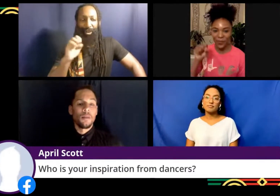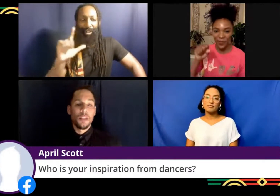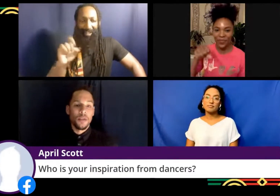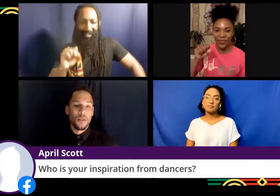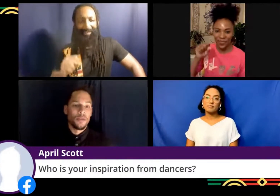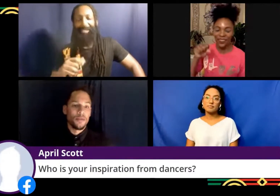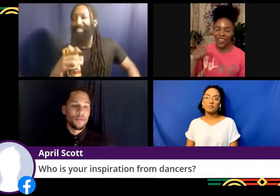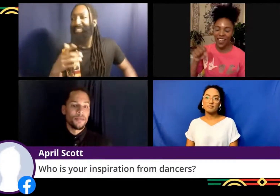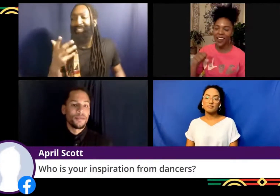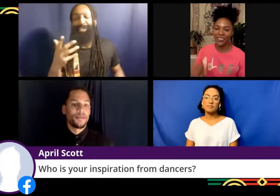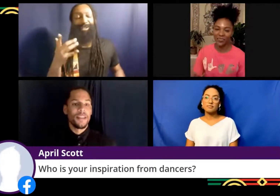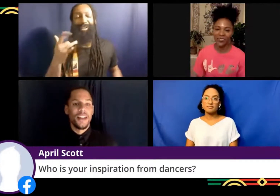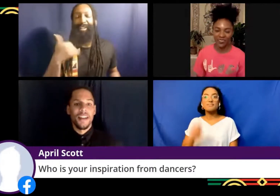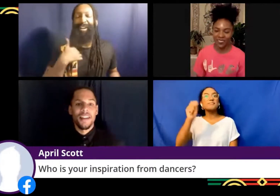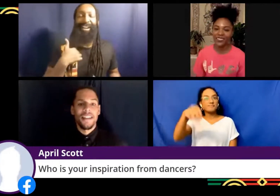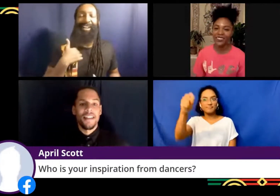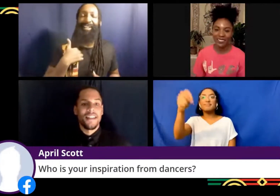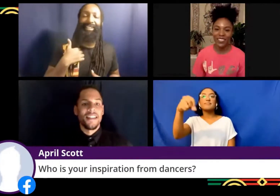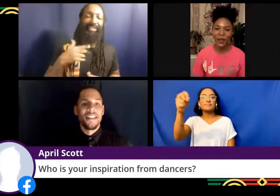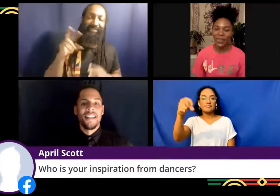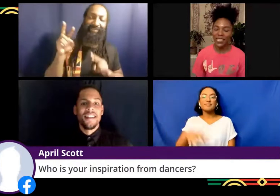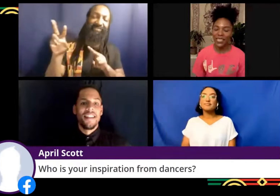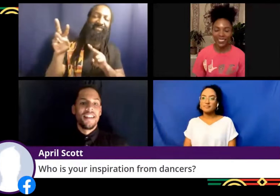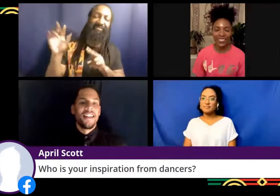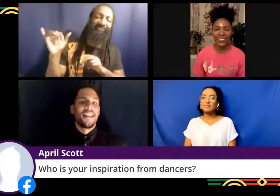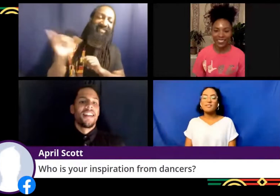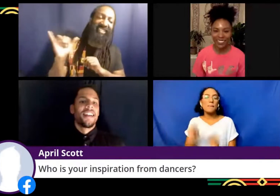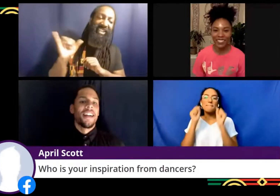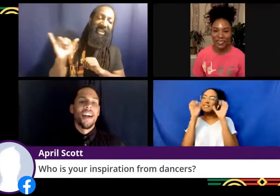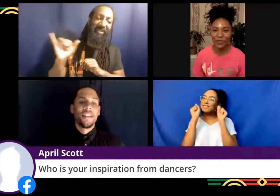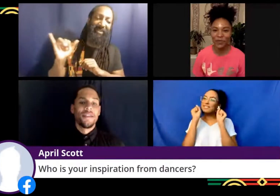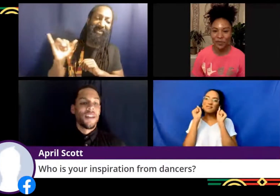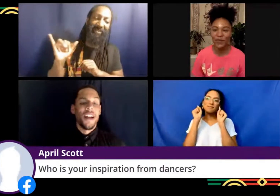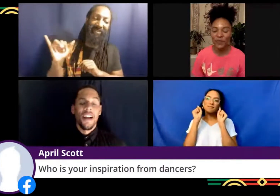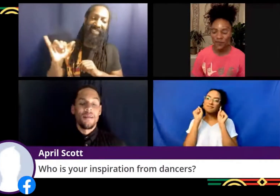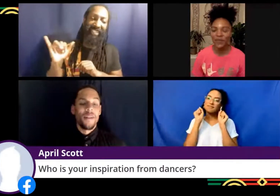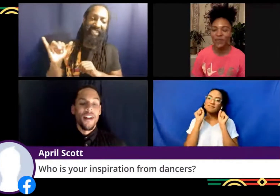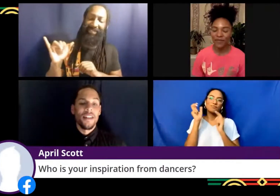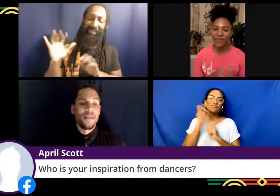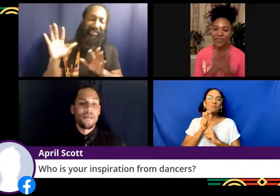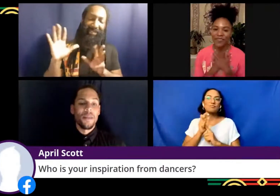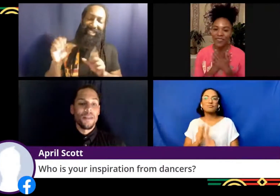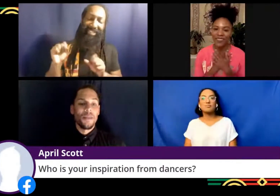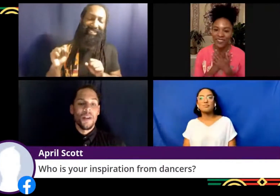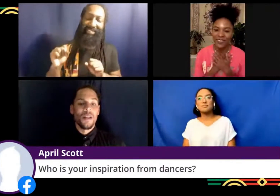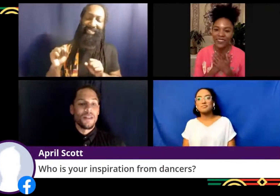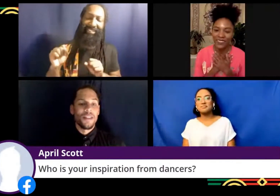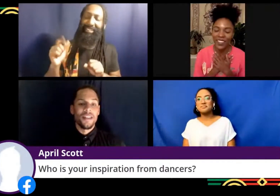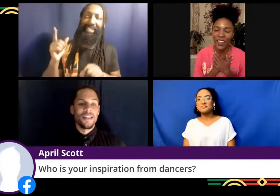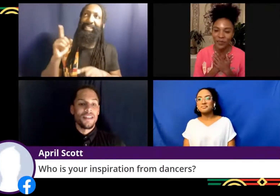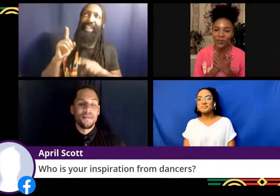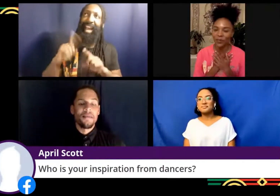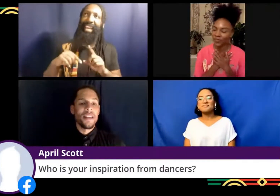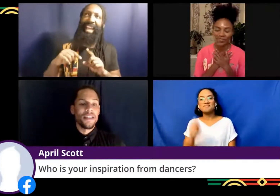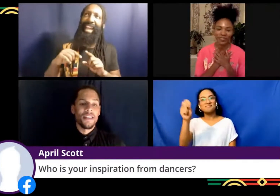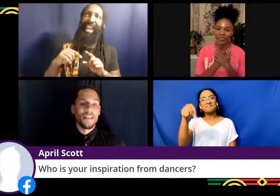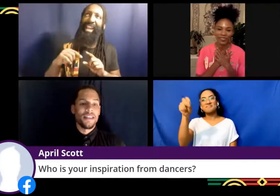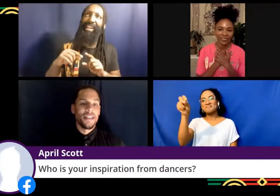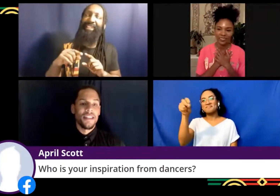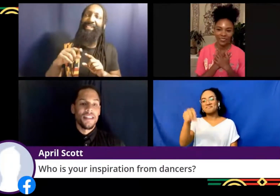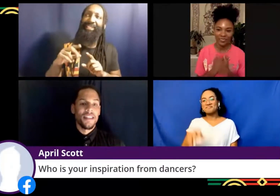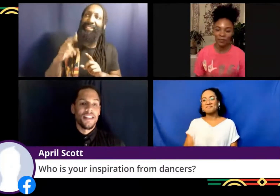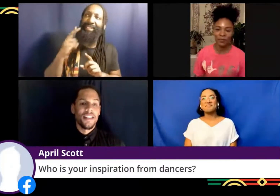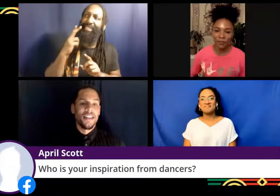Yeah, Arthur Mitchell. Yeah. Yeah. Amazing. I'm fond of him as well. Yeah.